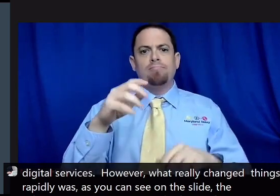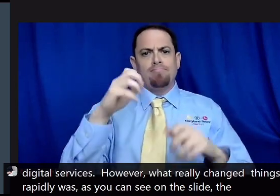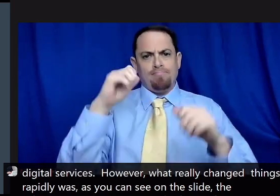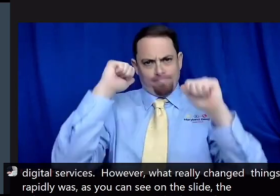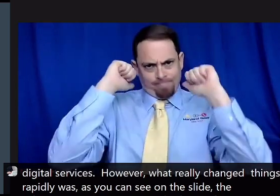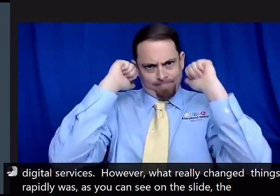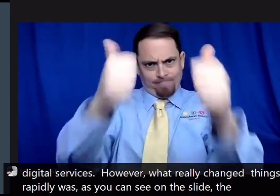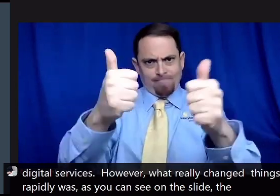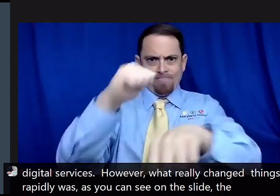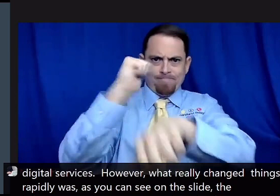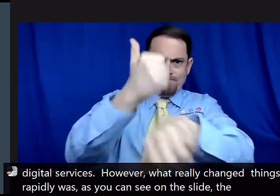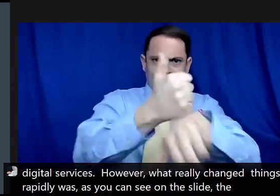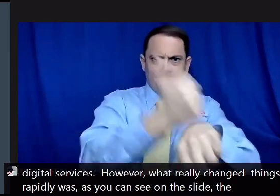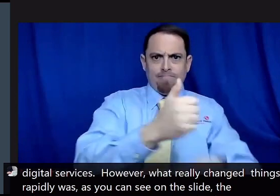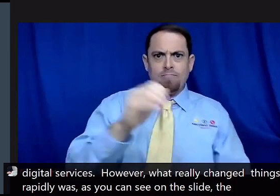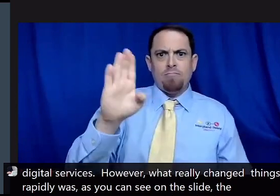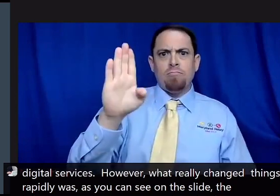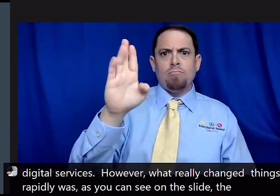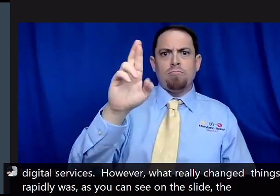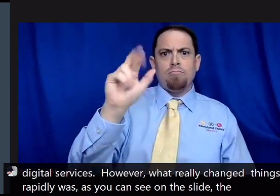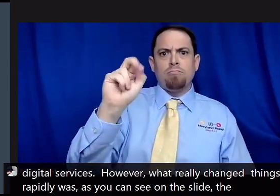In the language of this act,